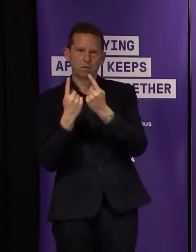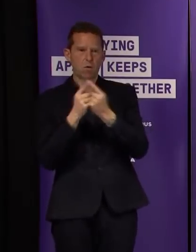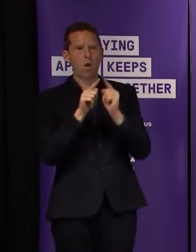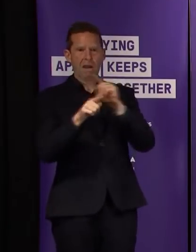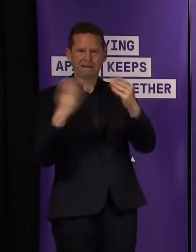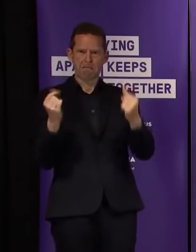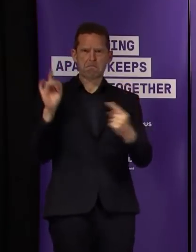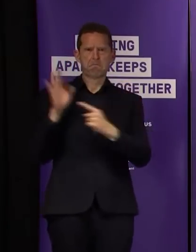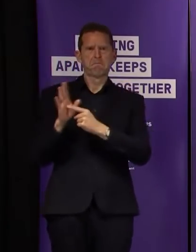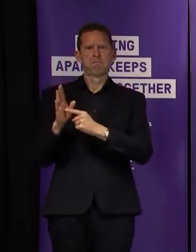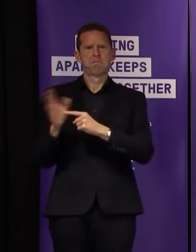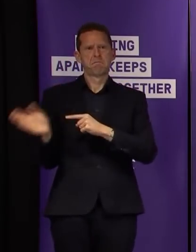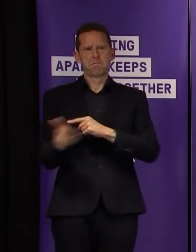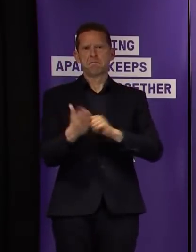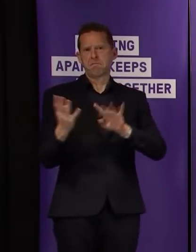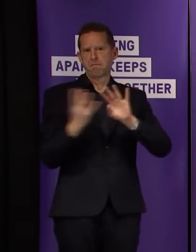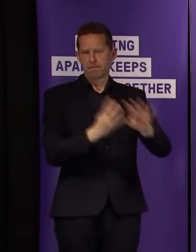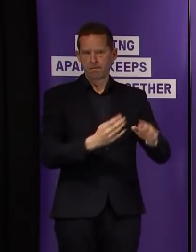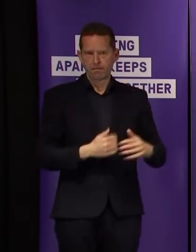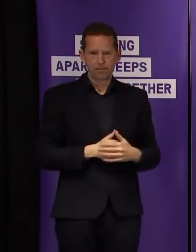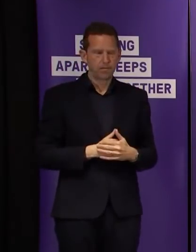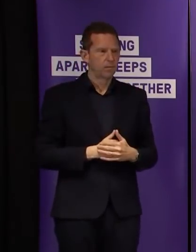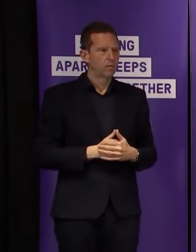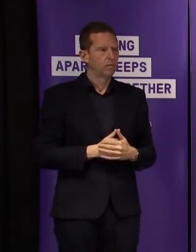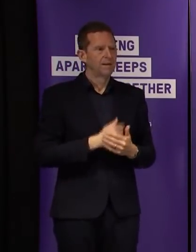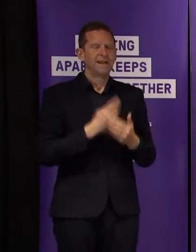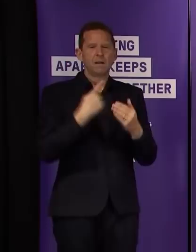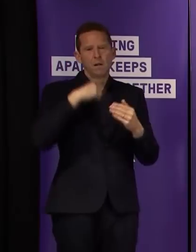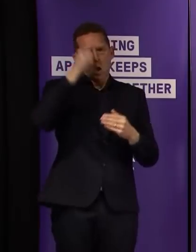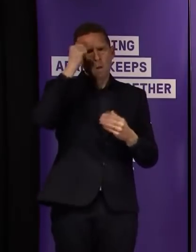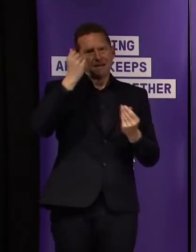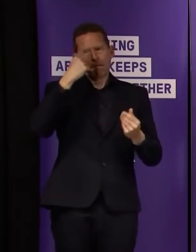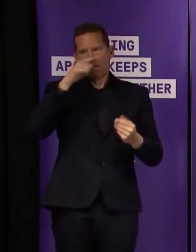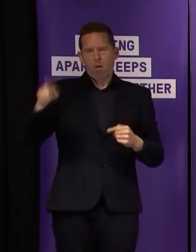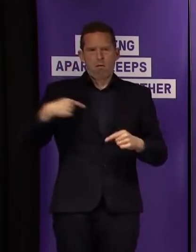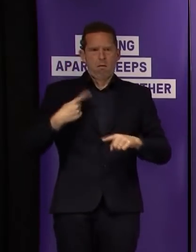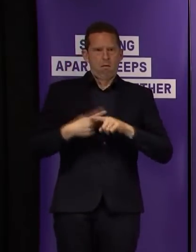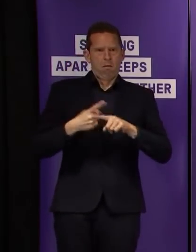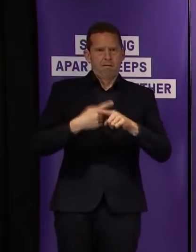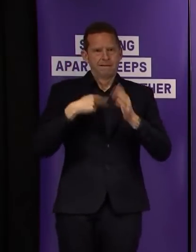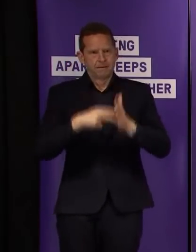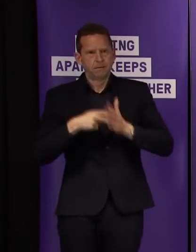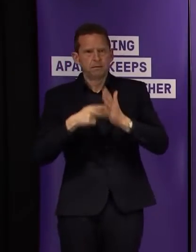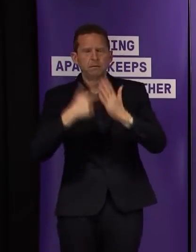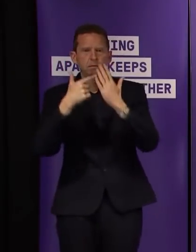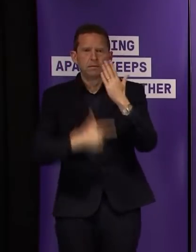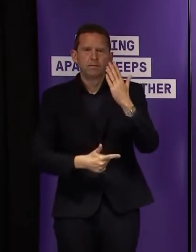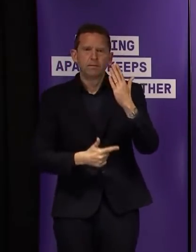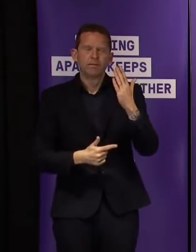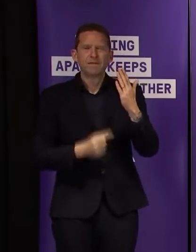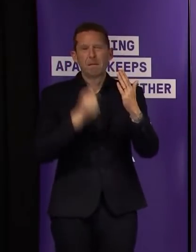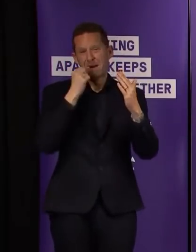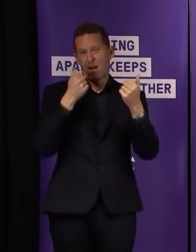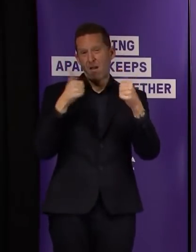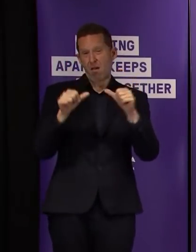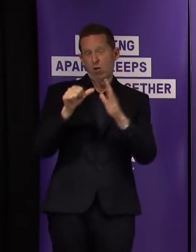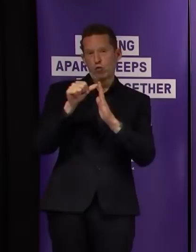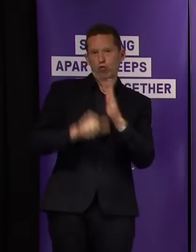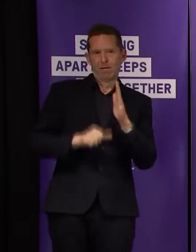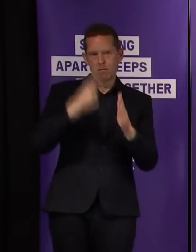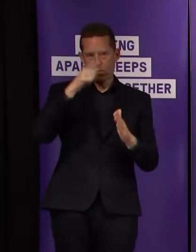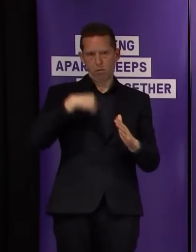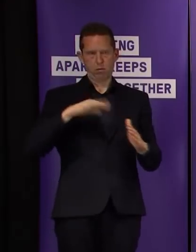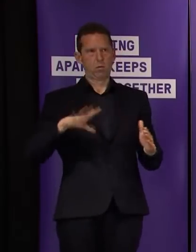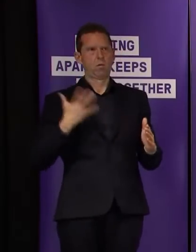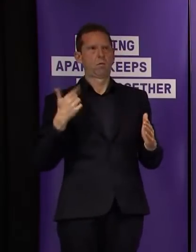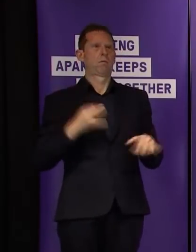whom there's some degree of urgency, but again, it's a bit like surgery. No one likes having to cancel